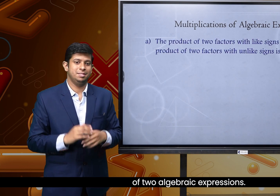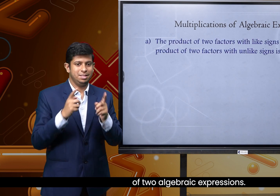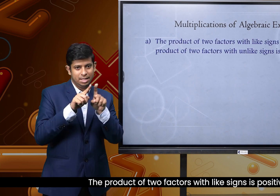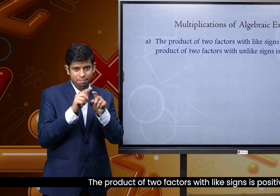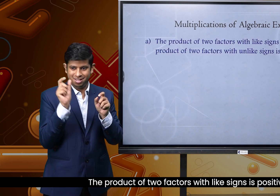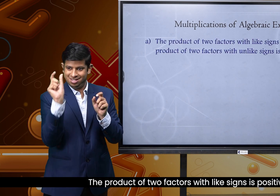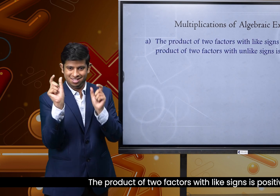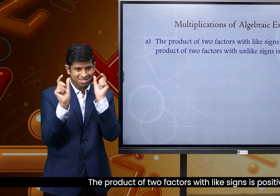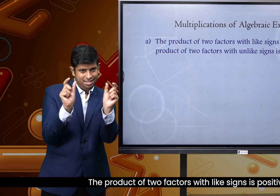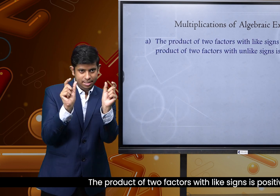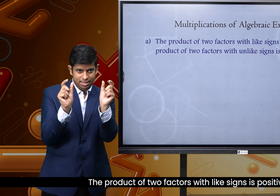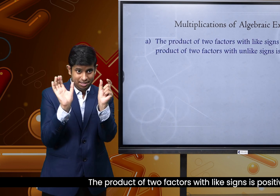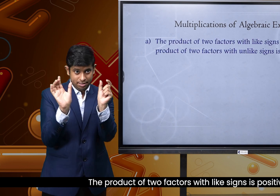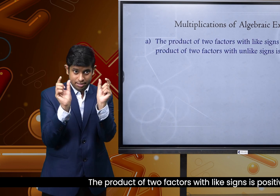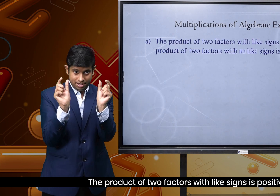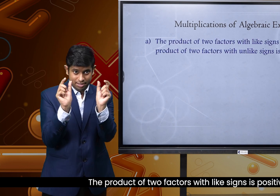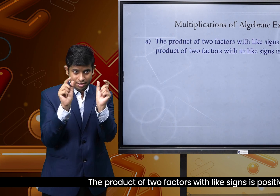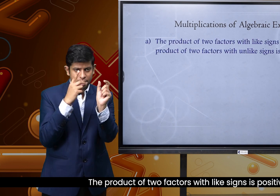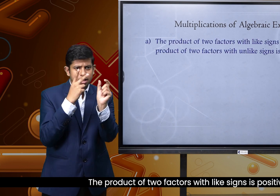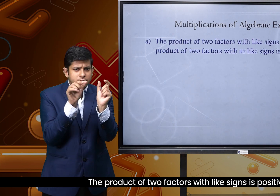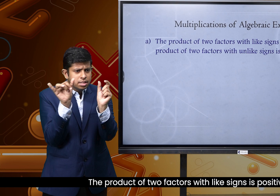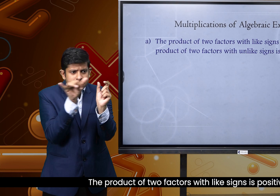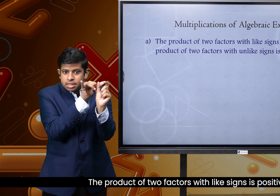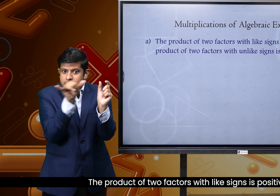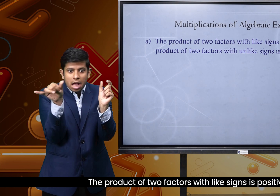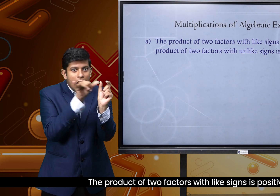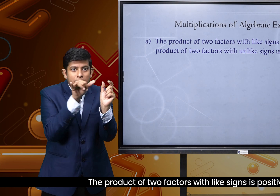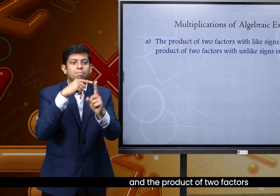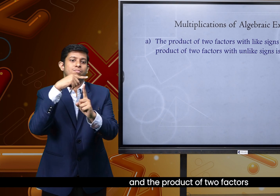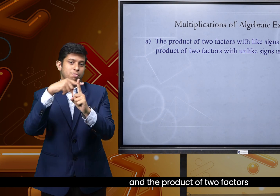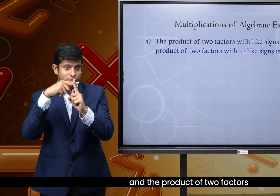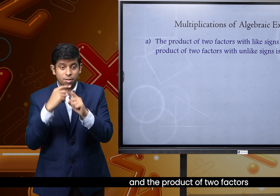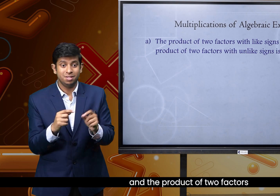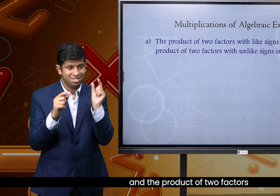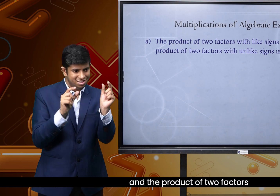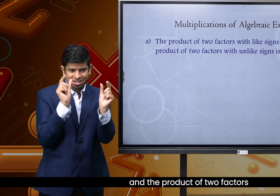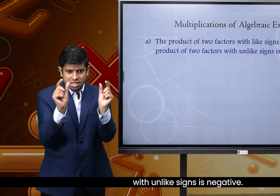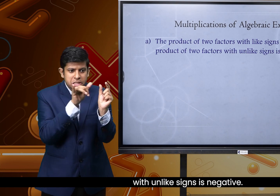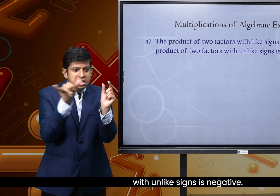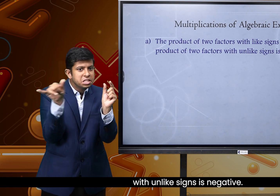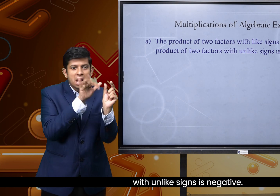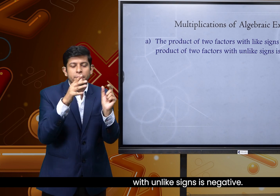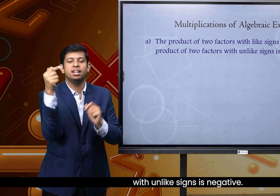The product of two factors with like signs is positive and the product of two factors with unlike signs is